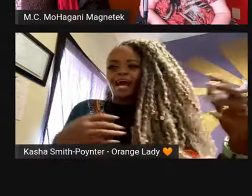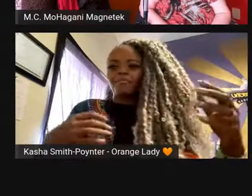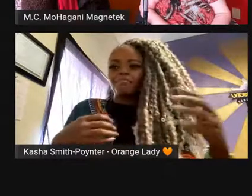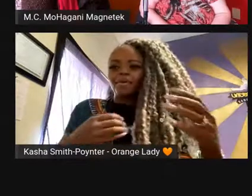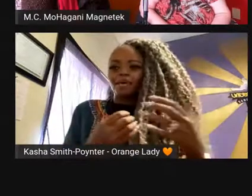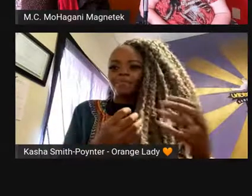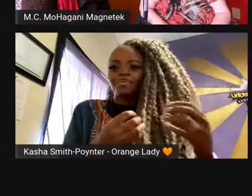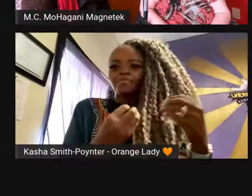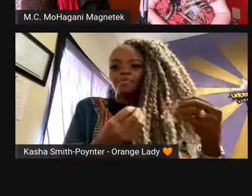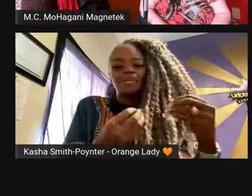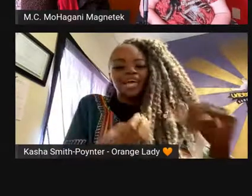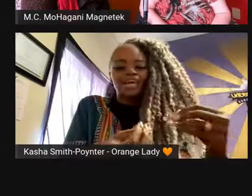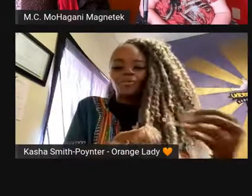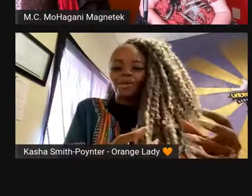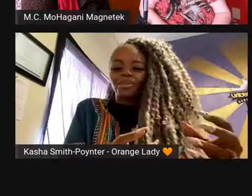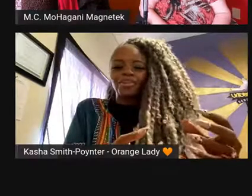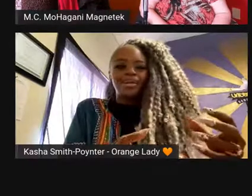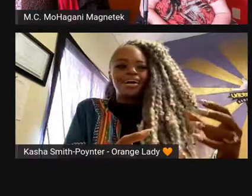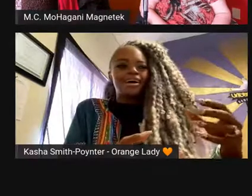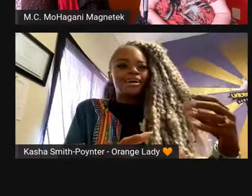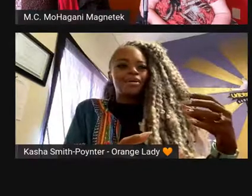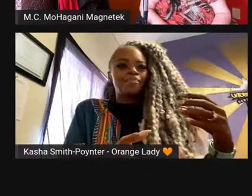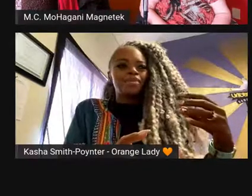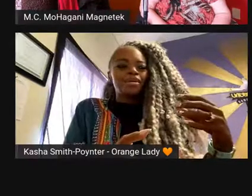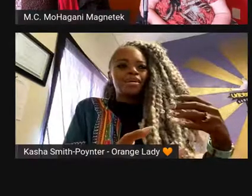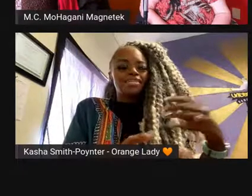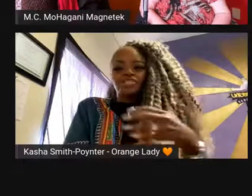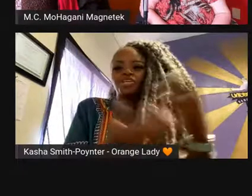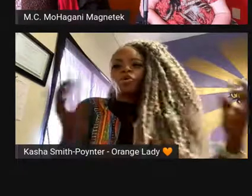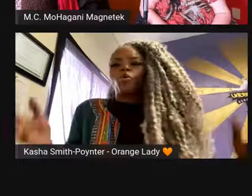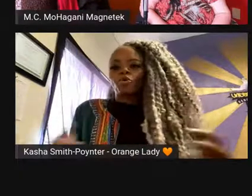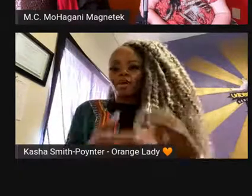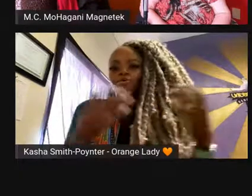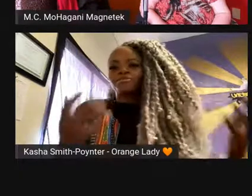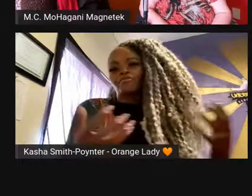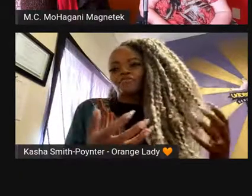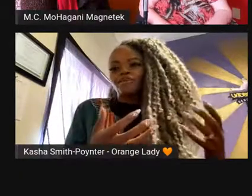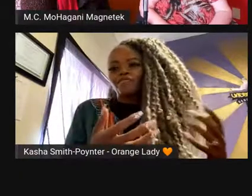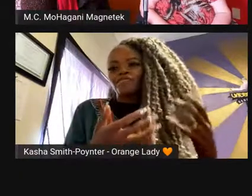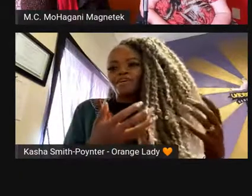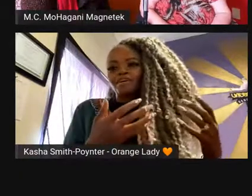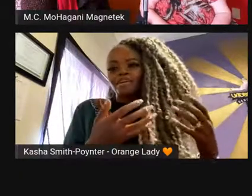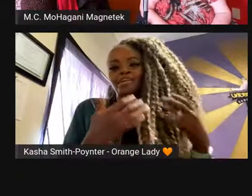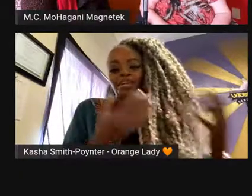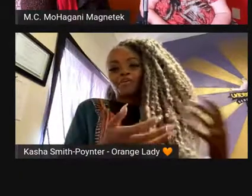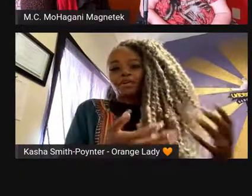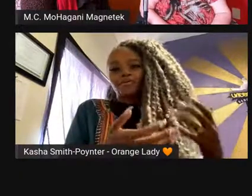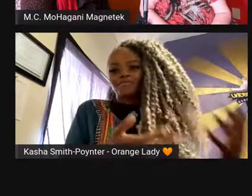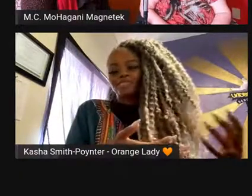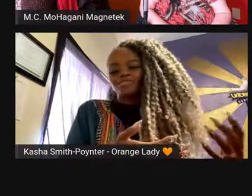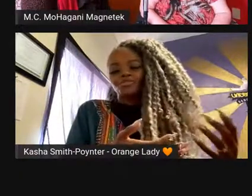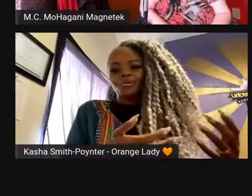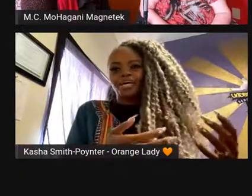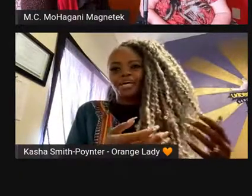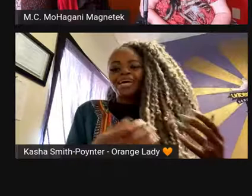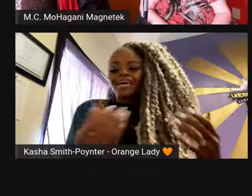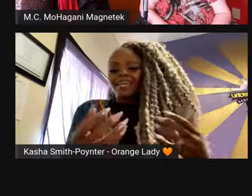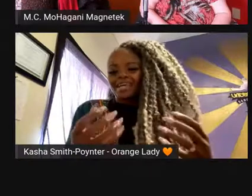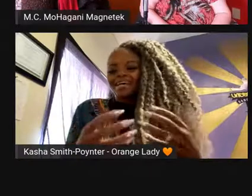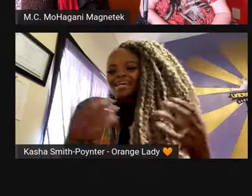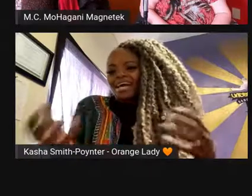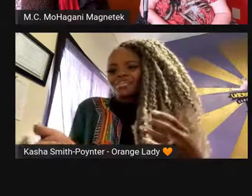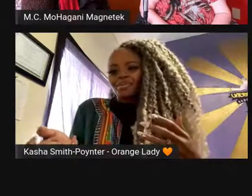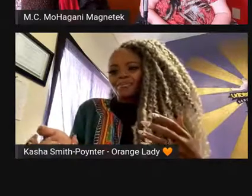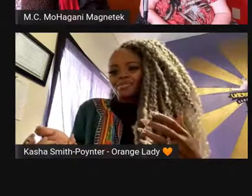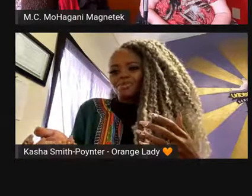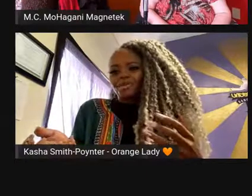that gap of being able to communicate with essentially the orators and the narrators of the story,